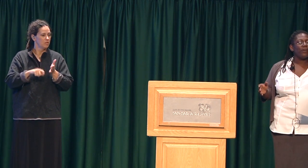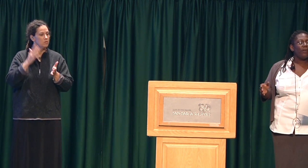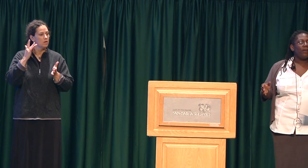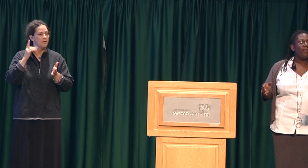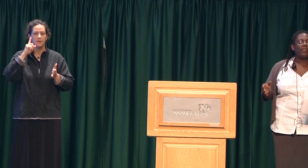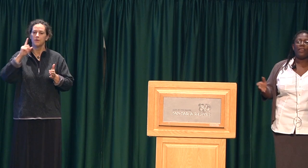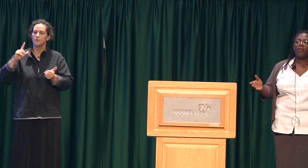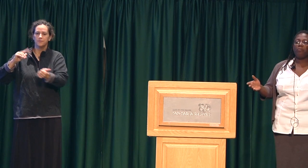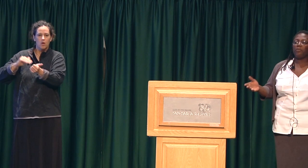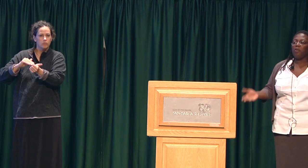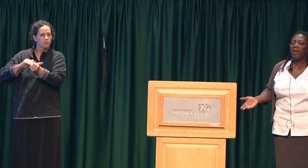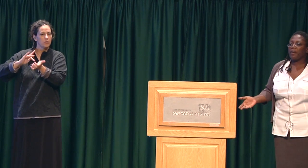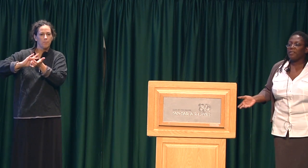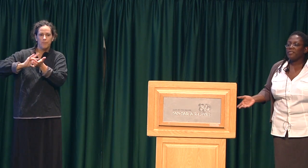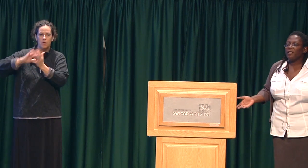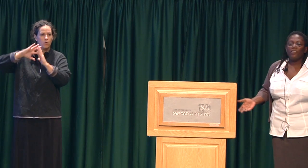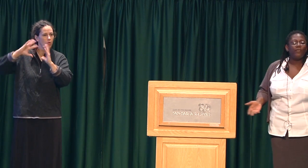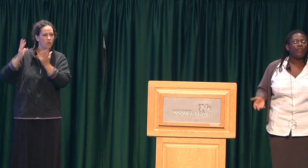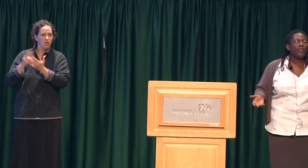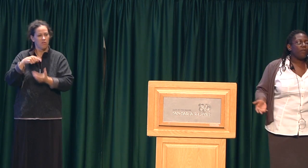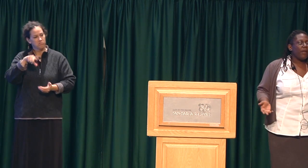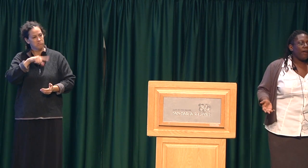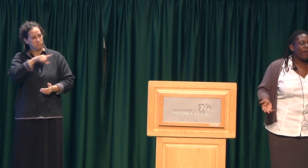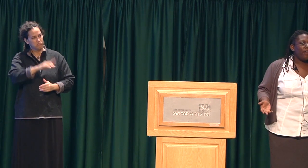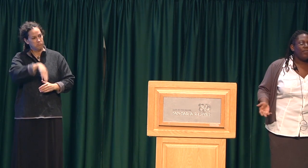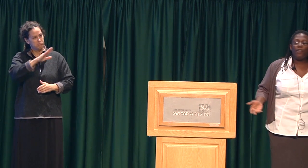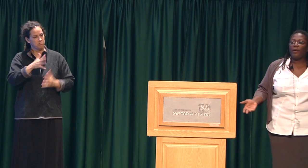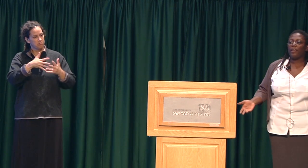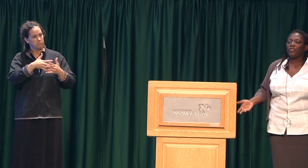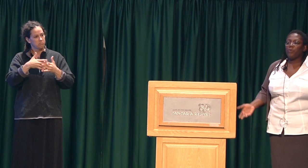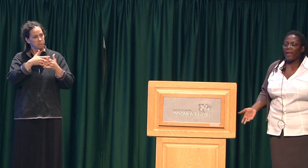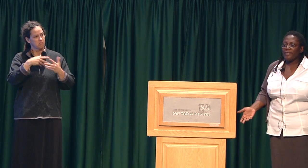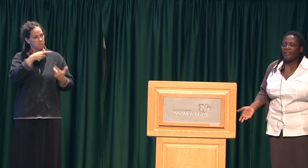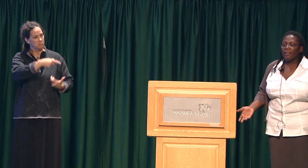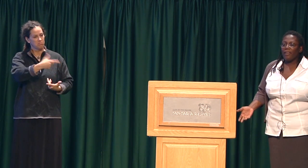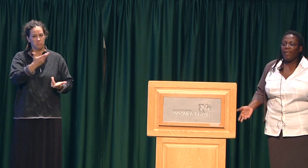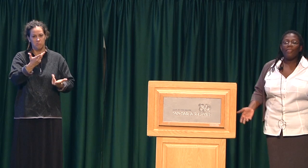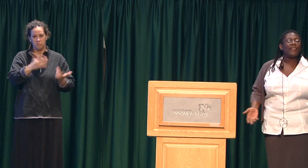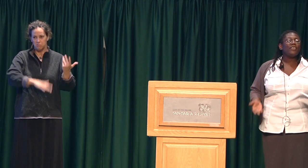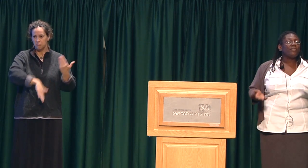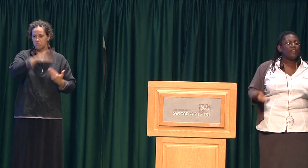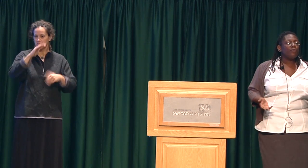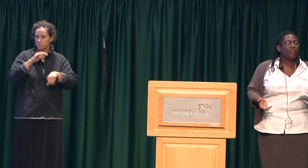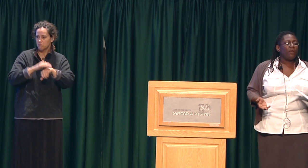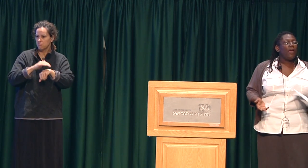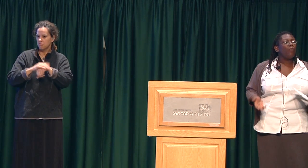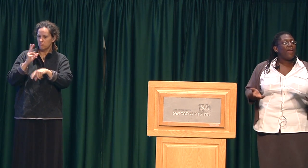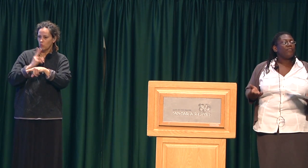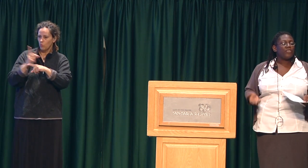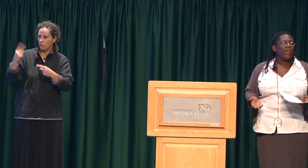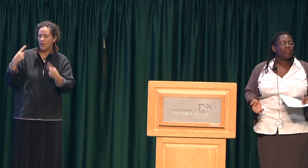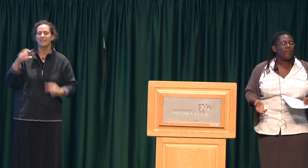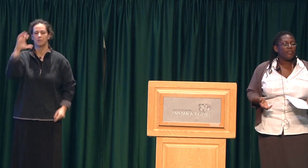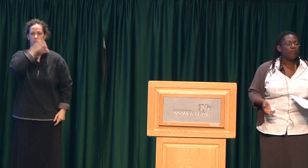culture. They think, you're Americans, you've lived here in America, you know English right. That's their assumption, and